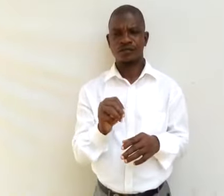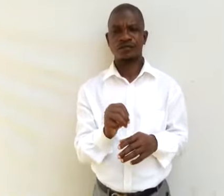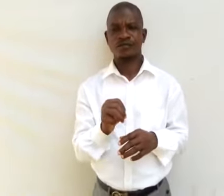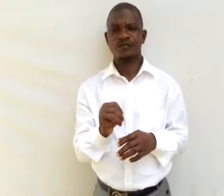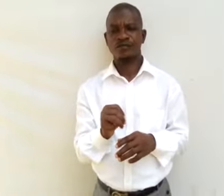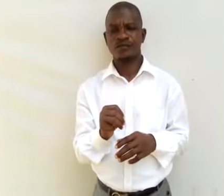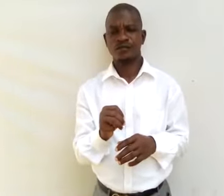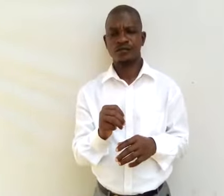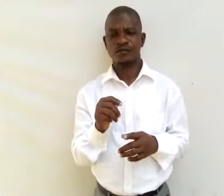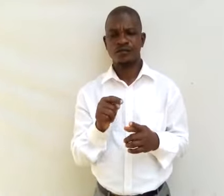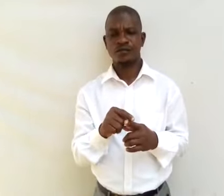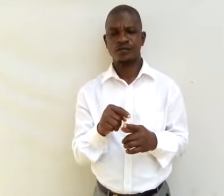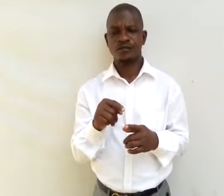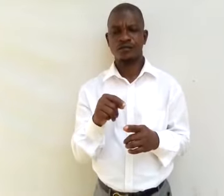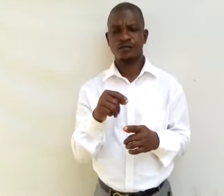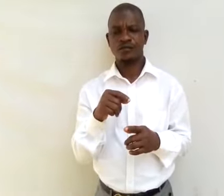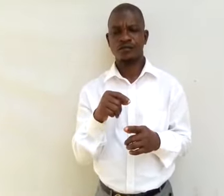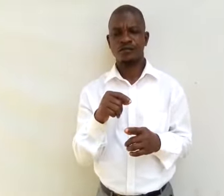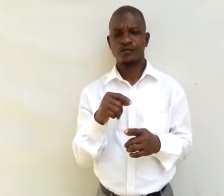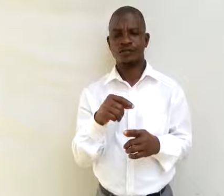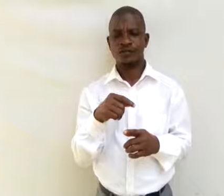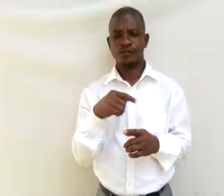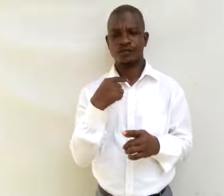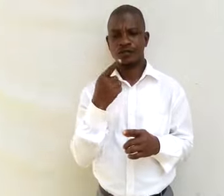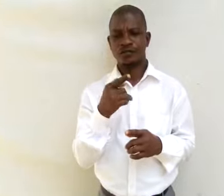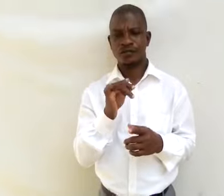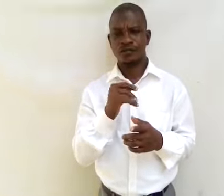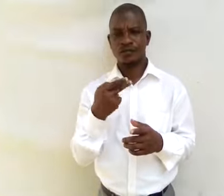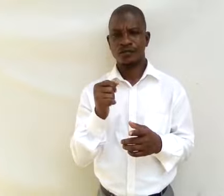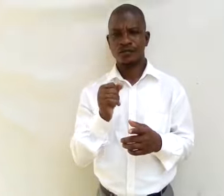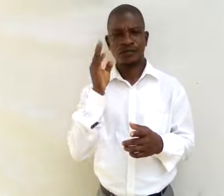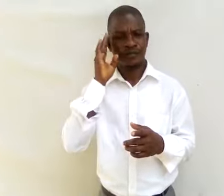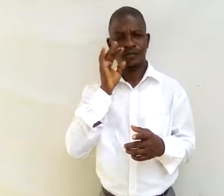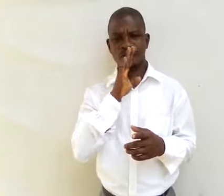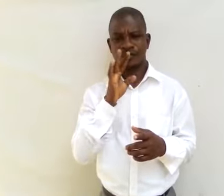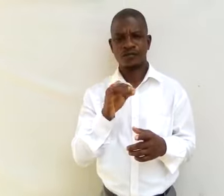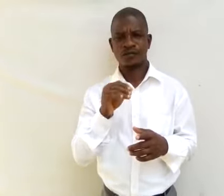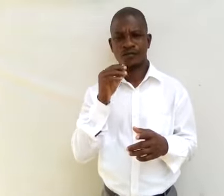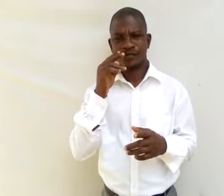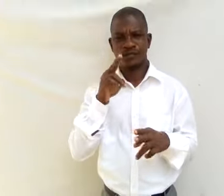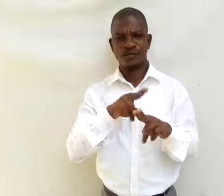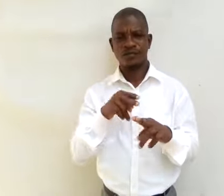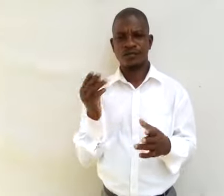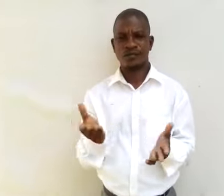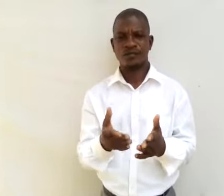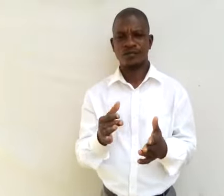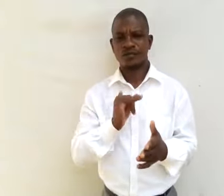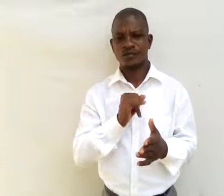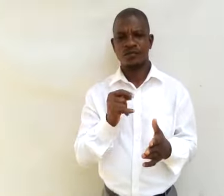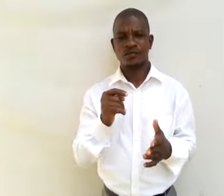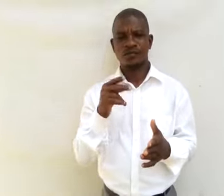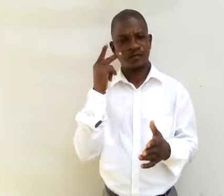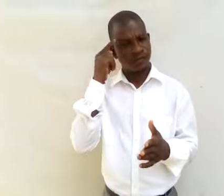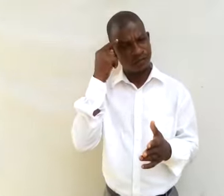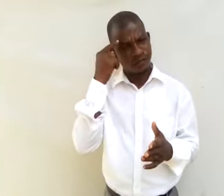Two, to express past habit. He would sit here and think about